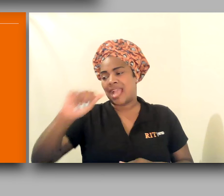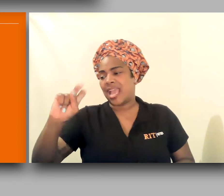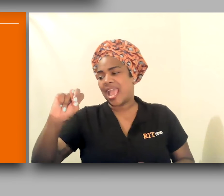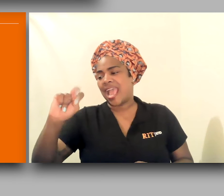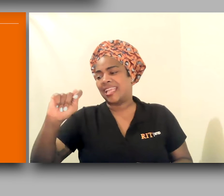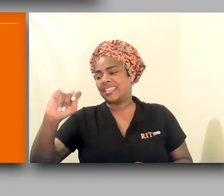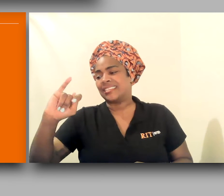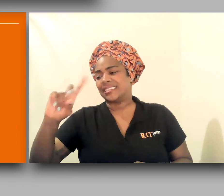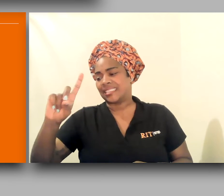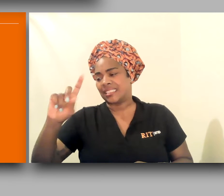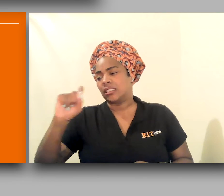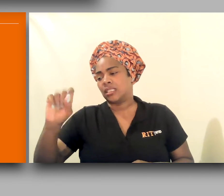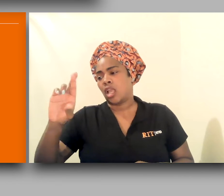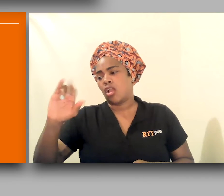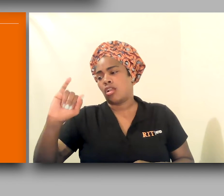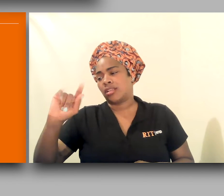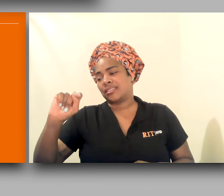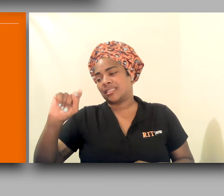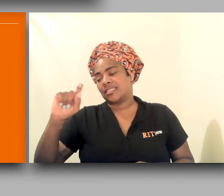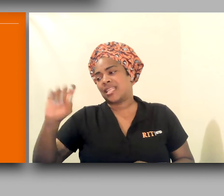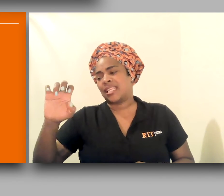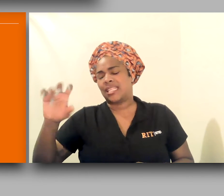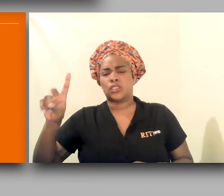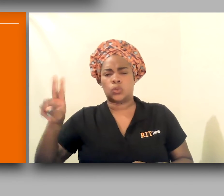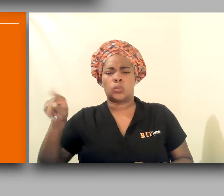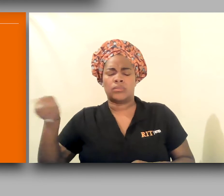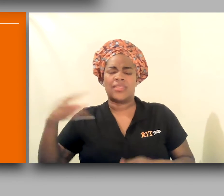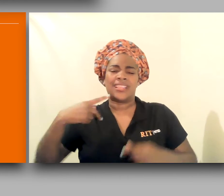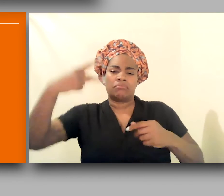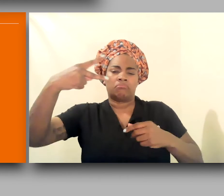So again, that was NTID outreach at